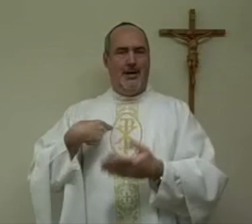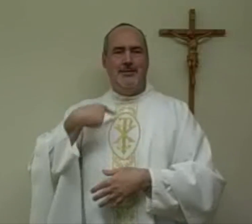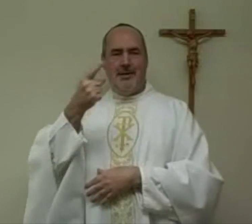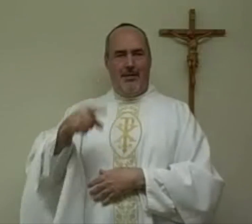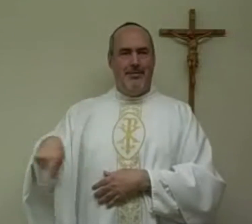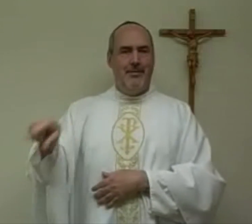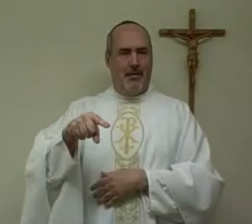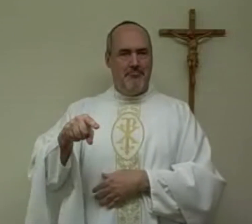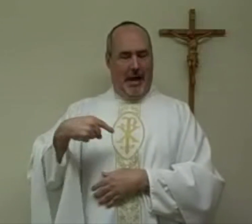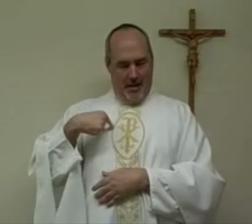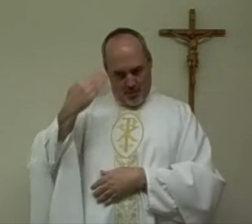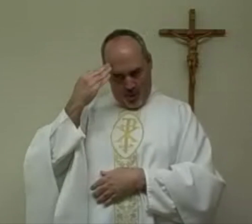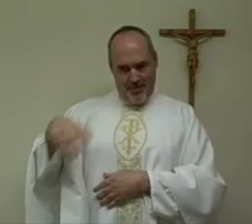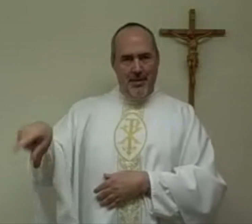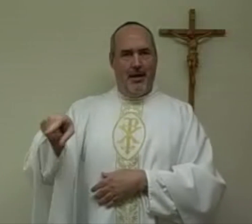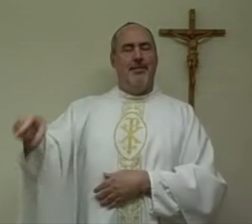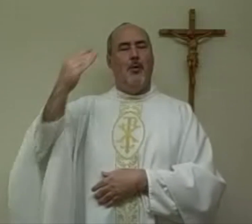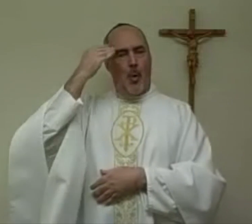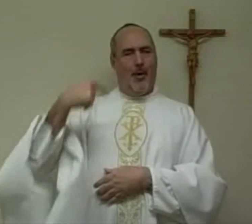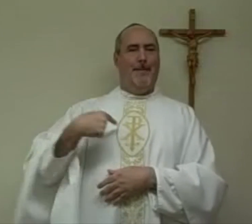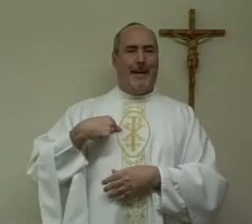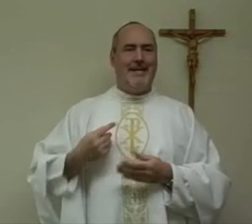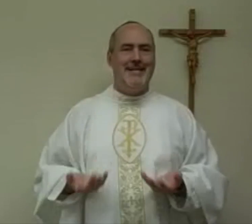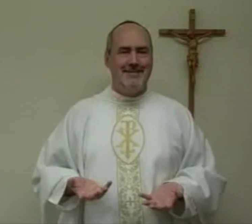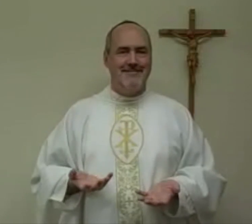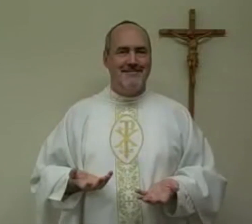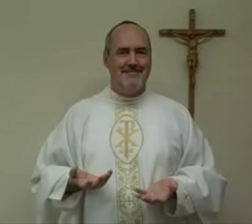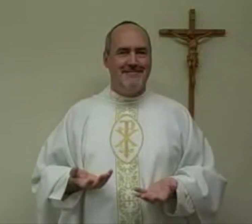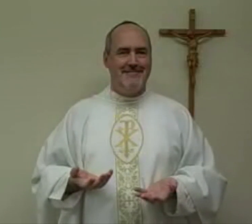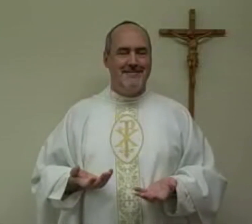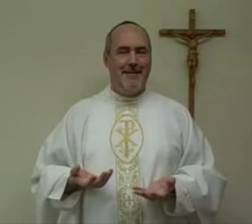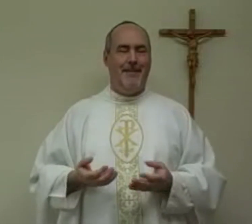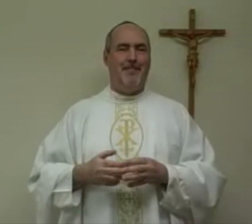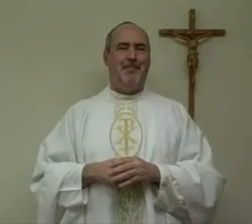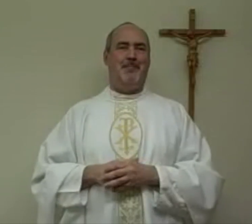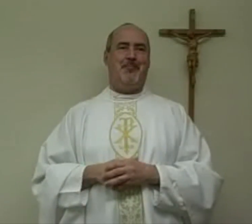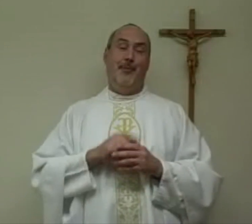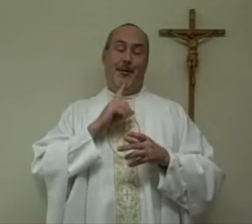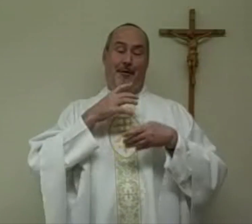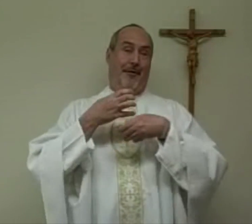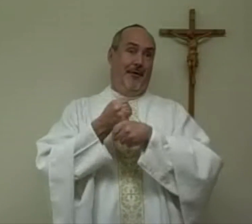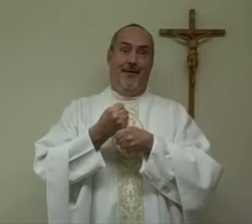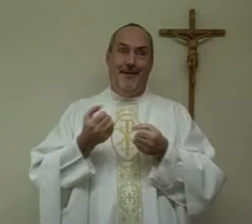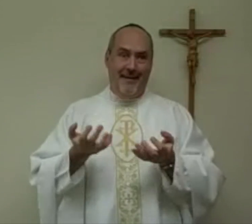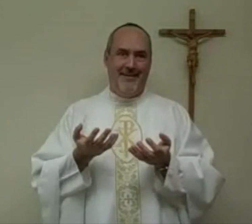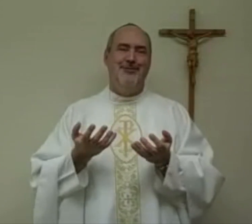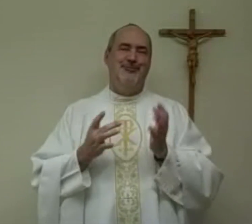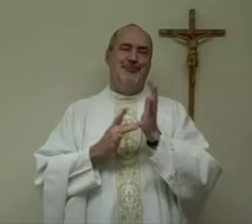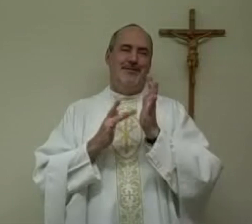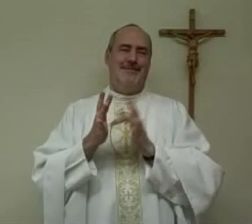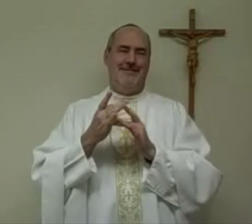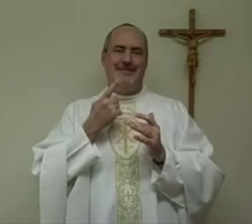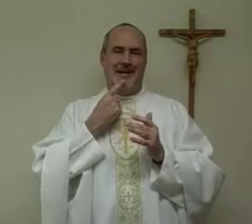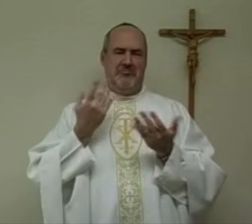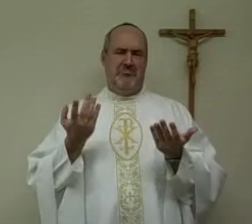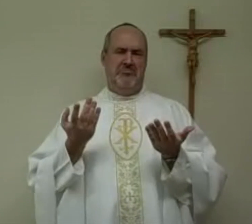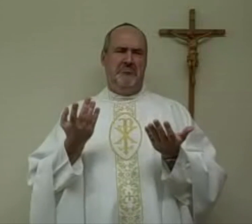trust and obey what we are told, what God tells us, because He knows us. So in